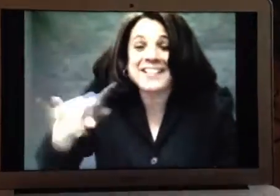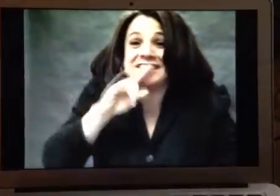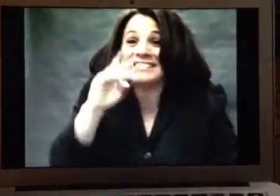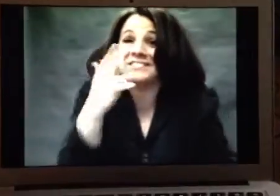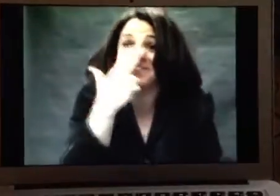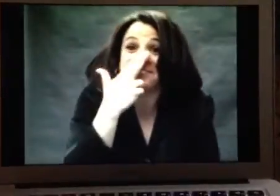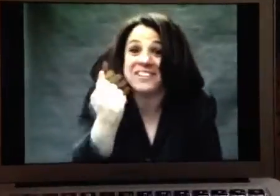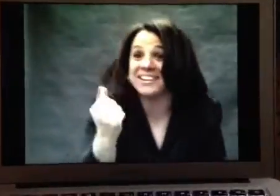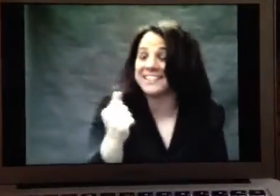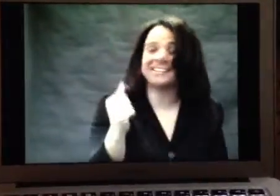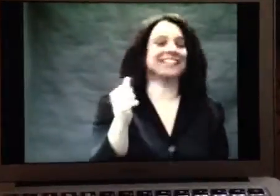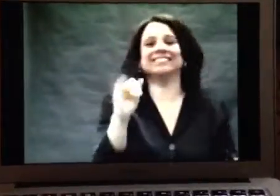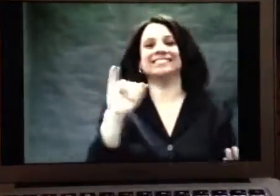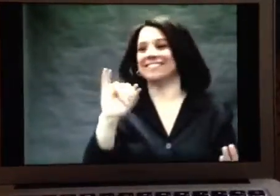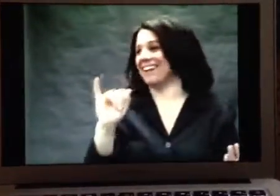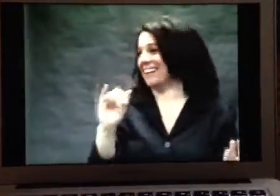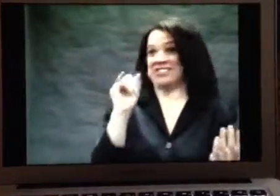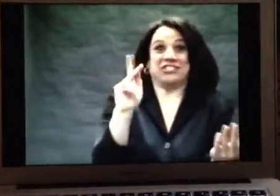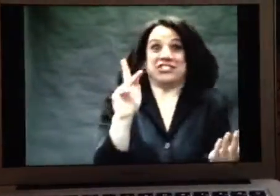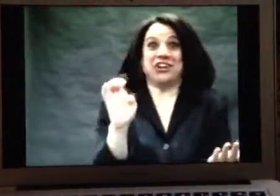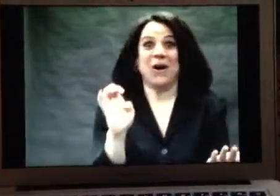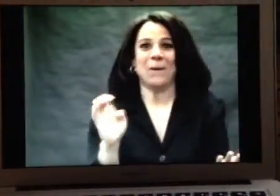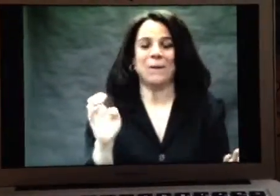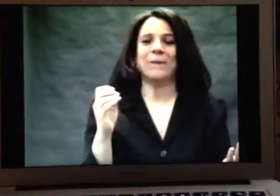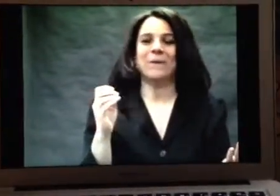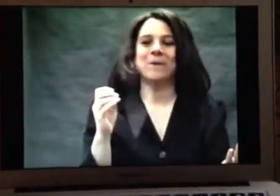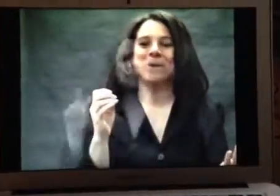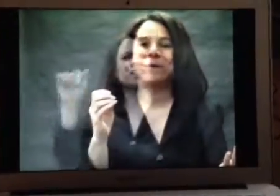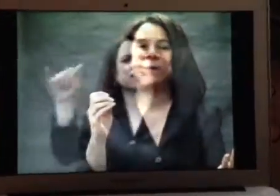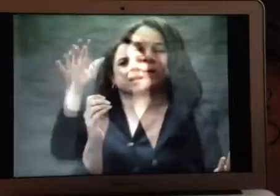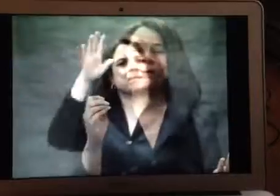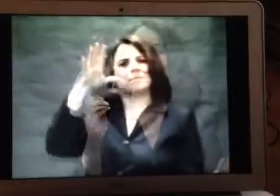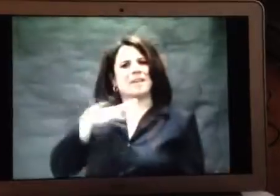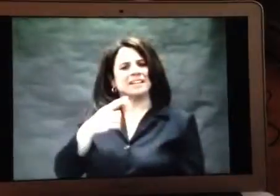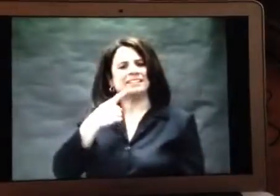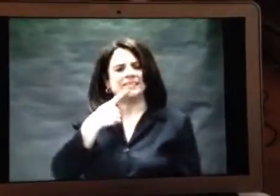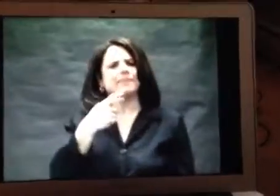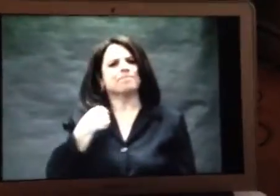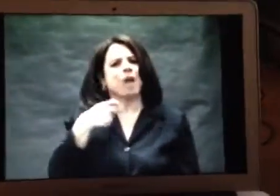and everyone was like, "What's that? That's funny." They thought it was a joke.